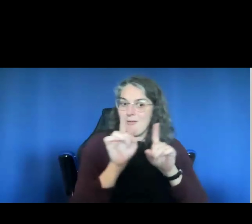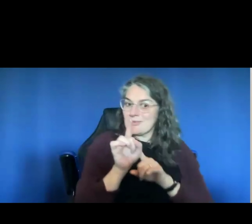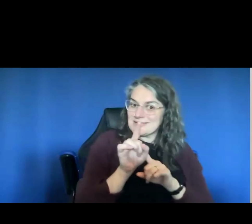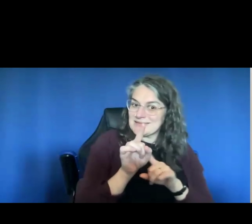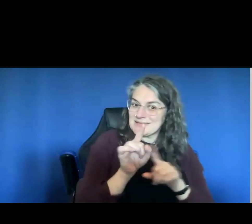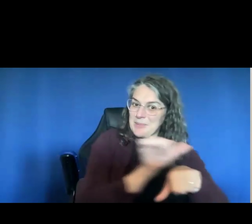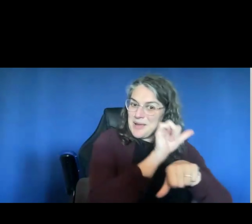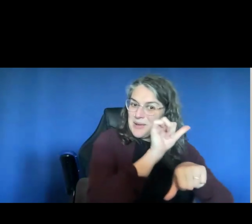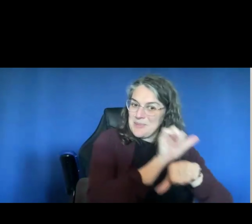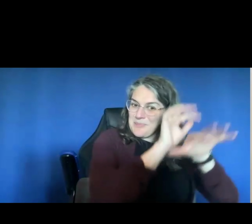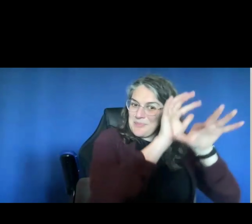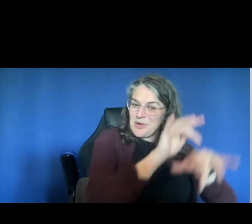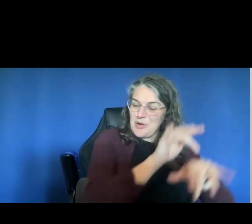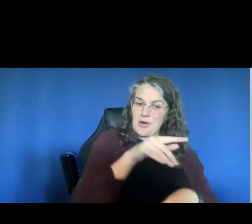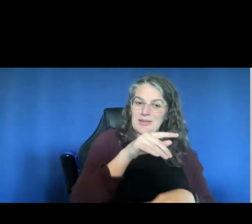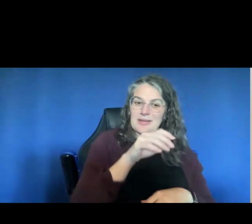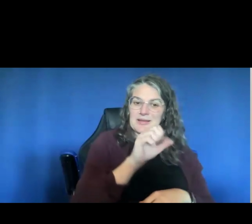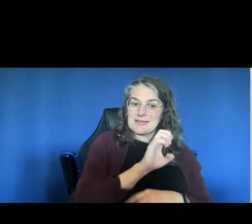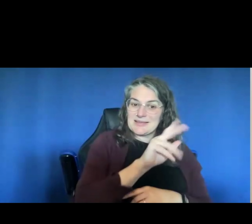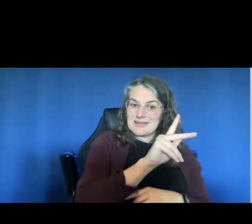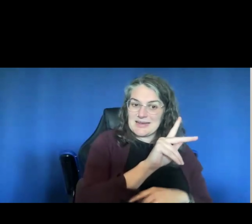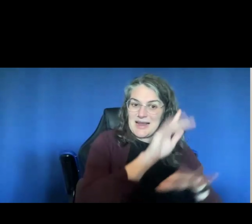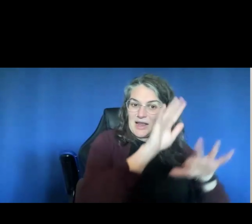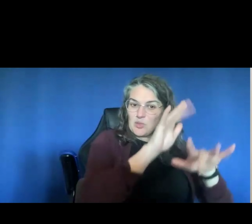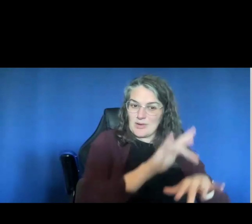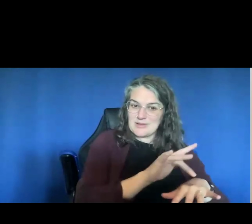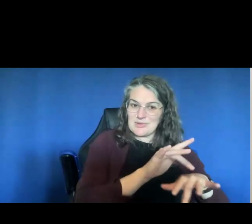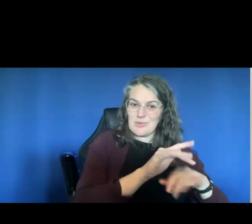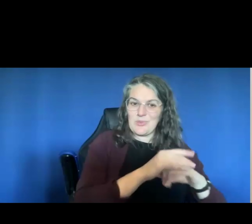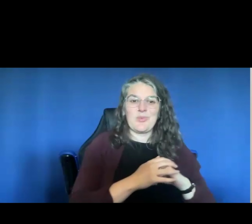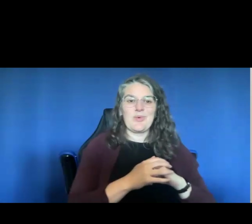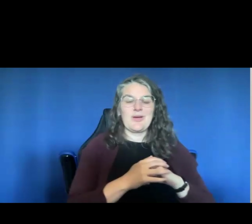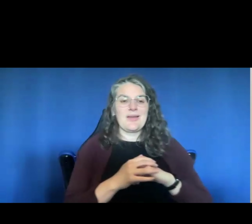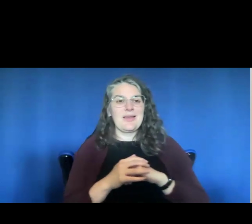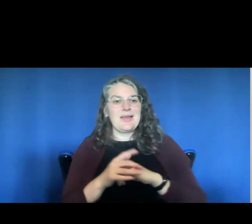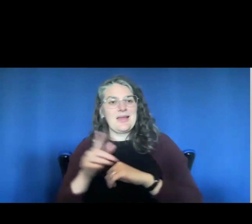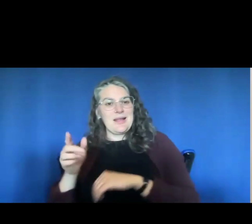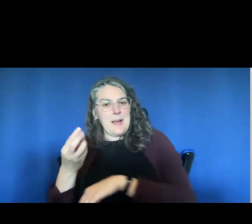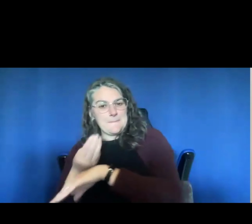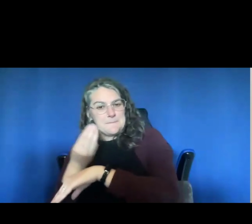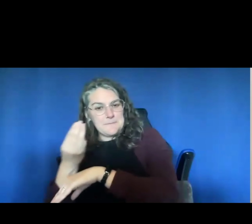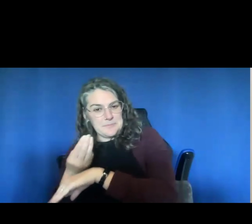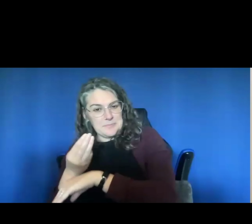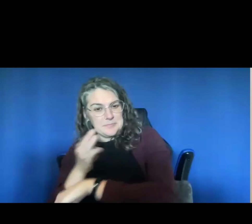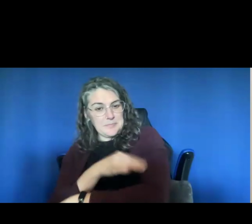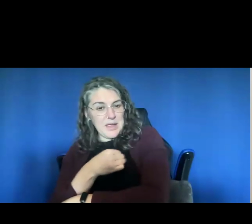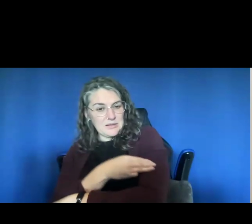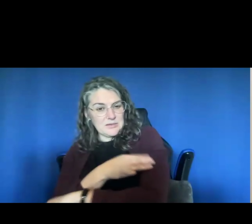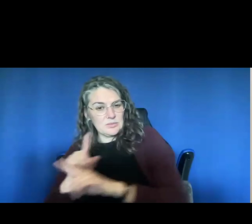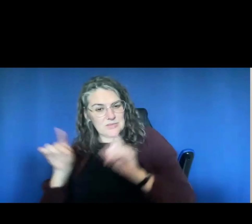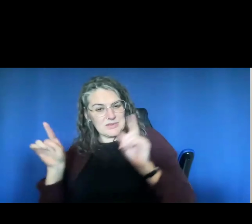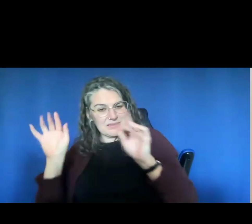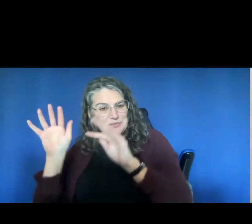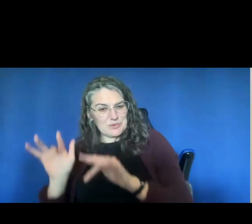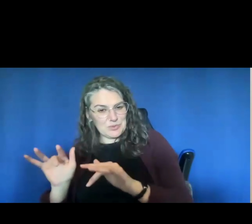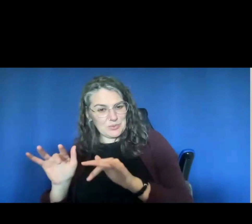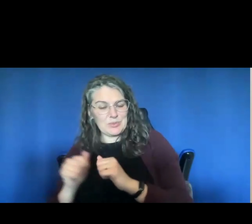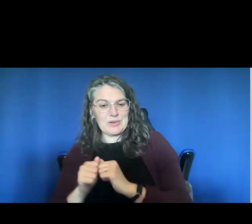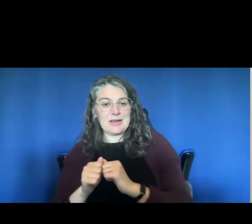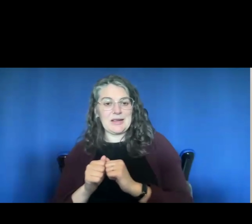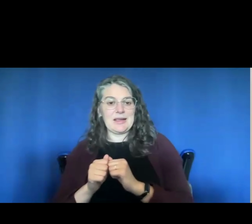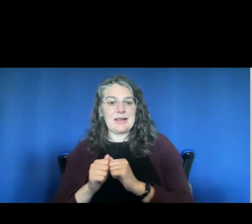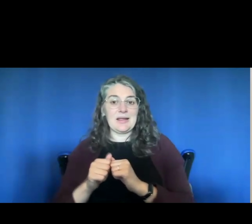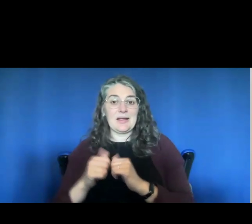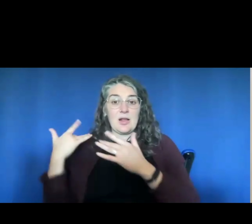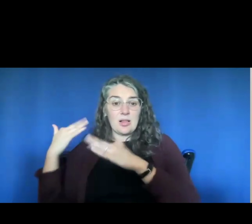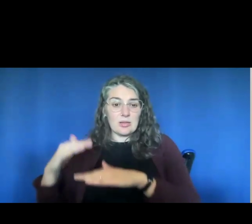I'd lived before. That winter, snow felt as if in a snow globe, and it seemed to fall every day for